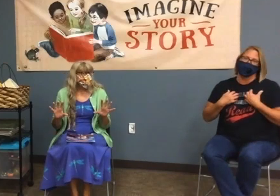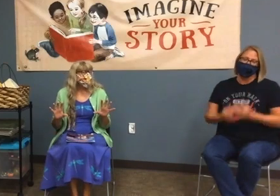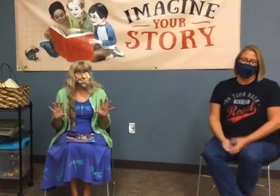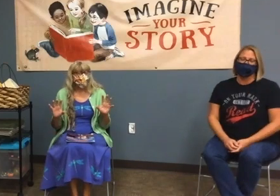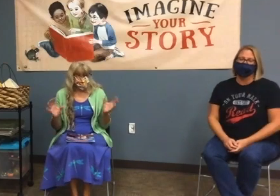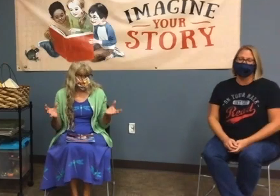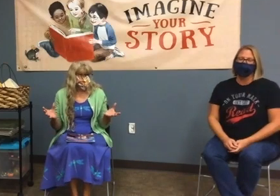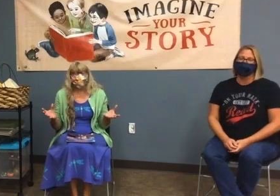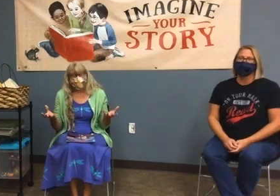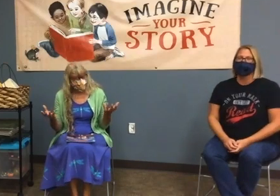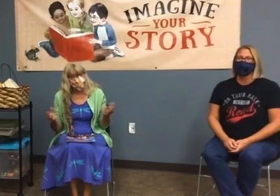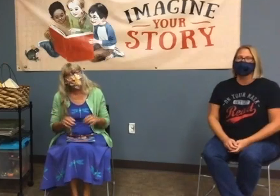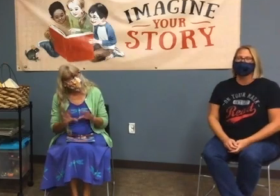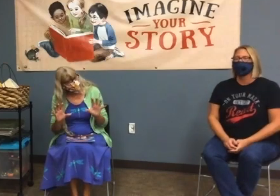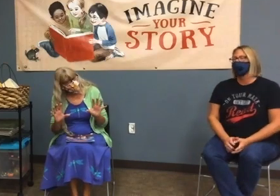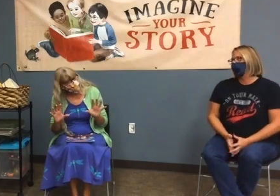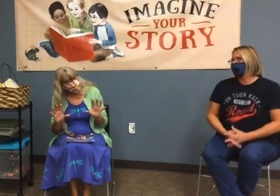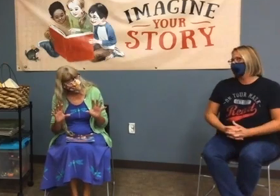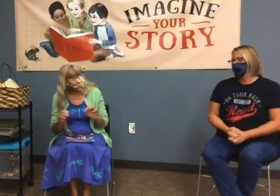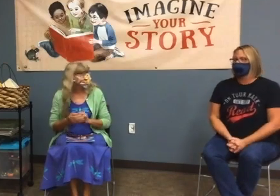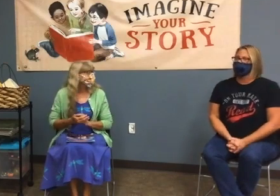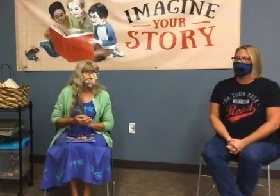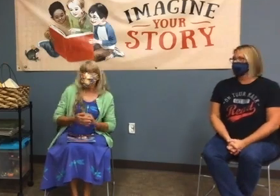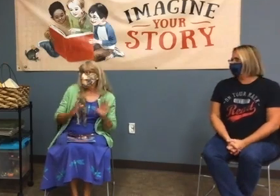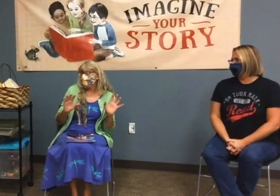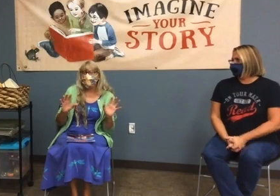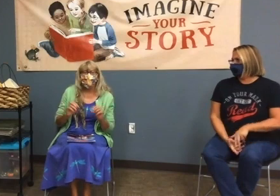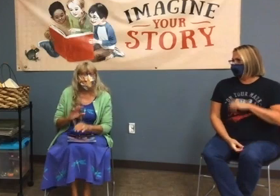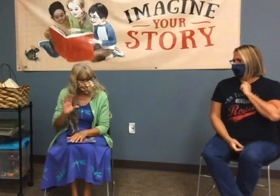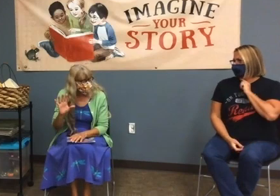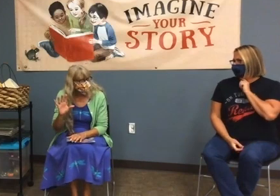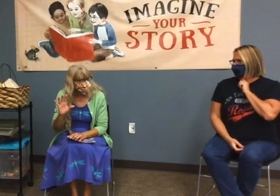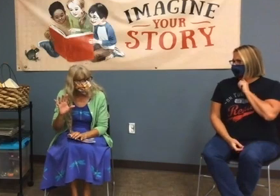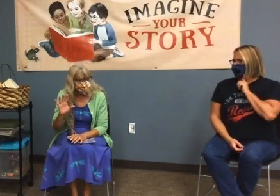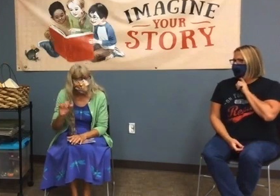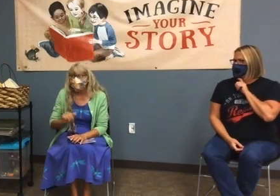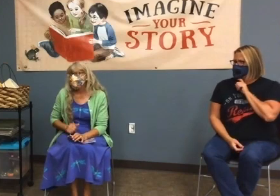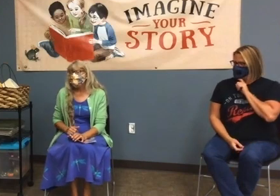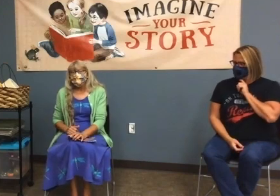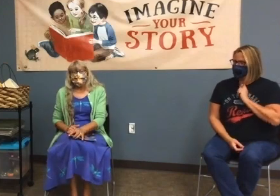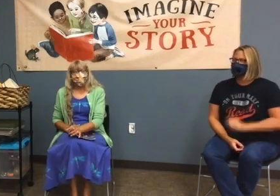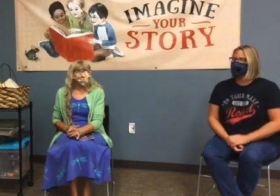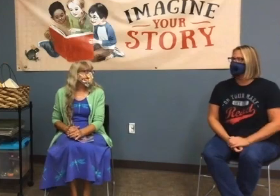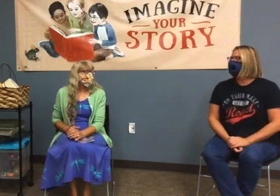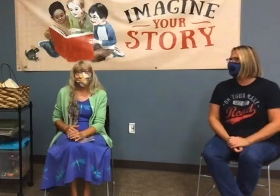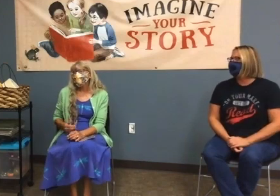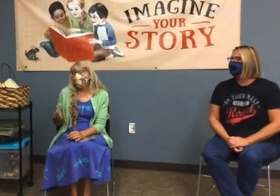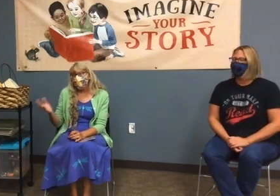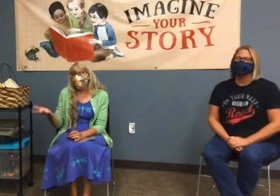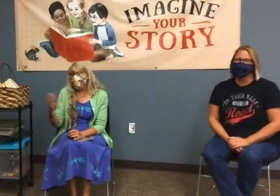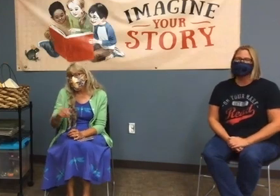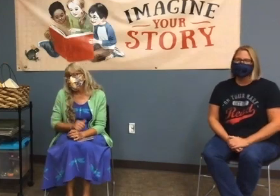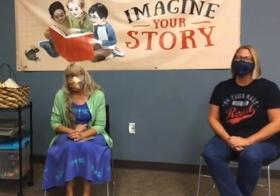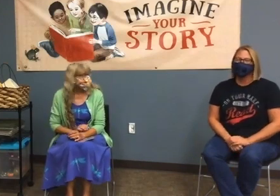books. So we don't want to touch your books. Not until they've been quarantined. So that's why